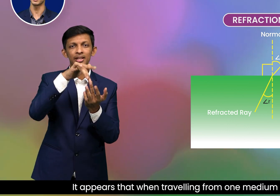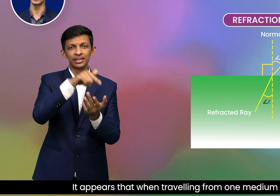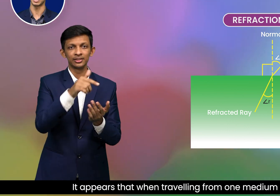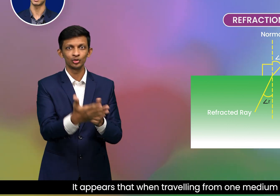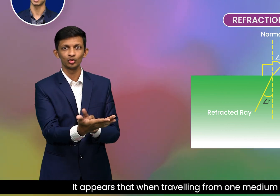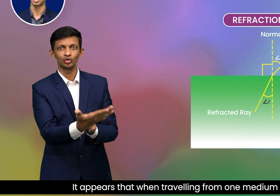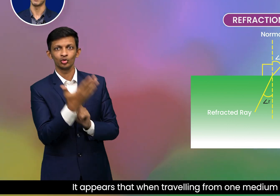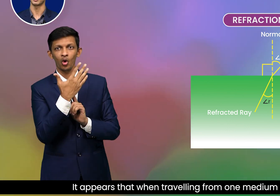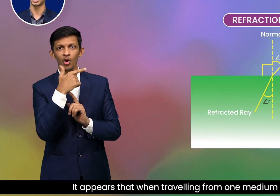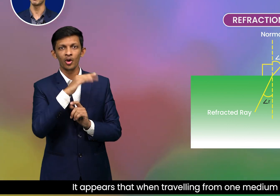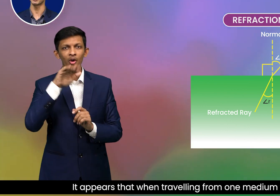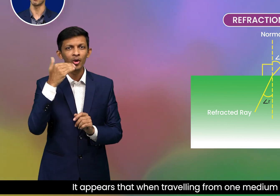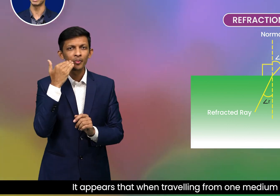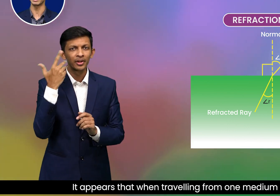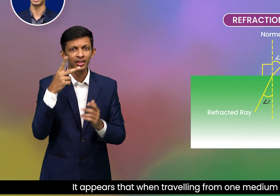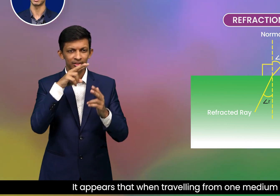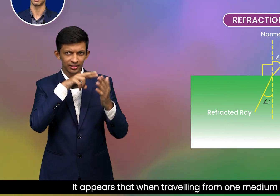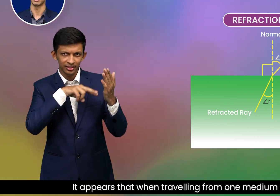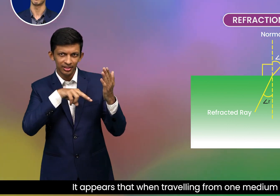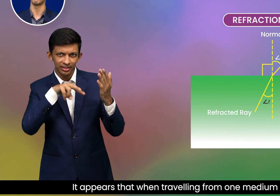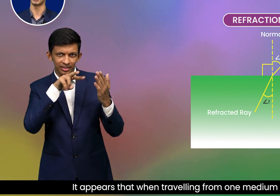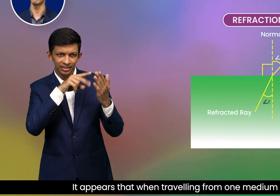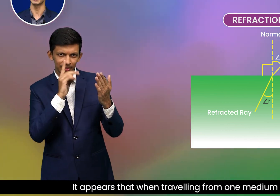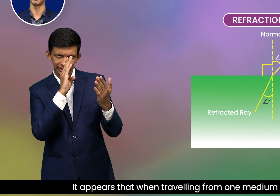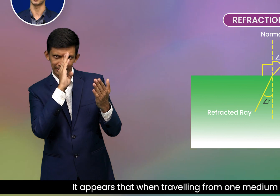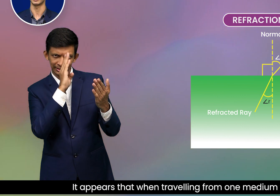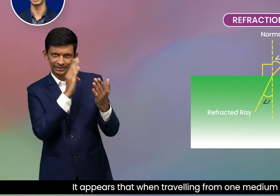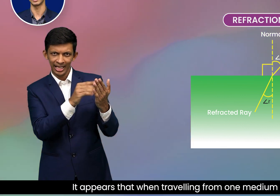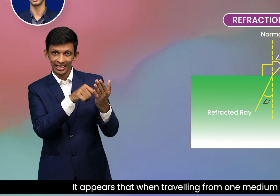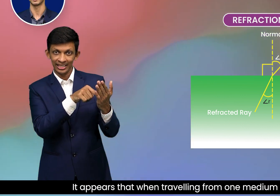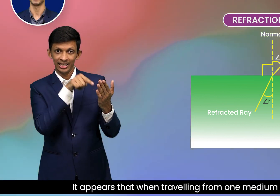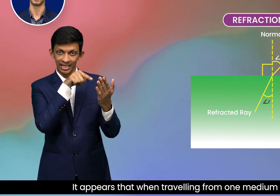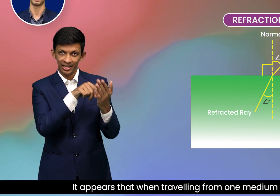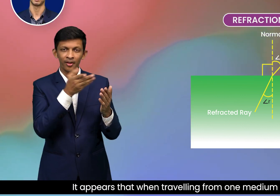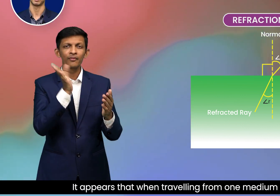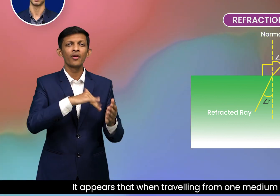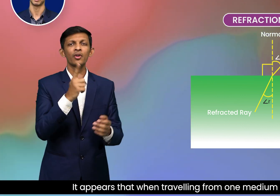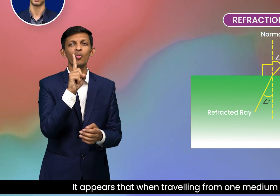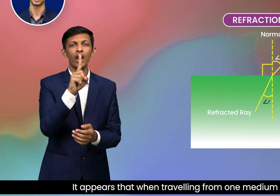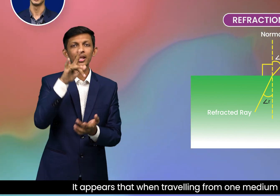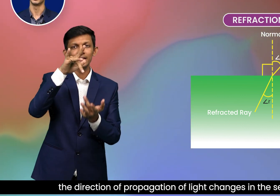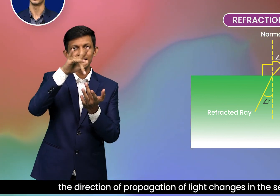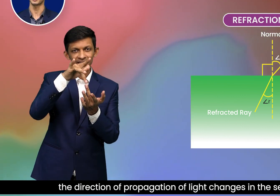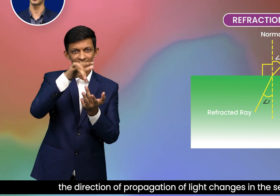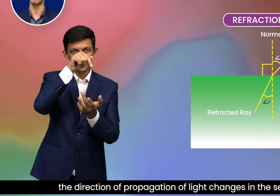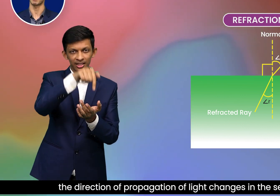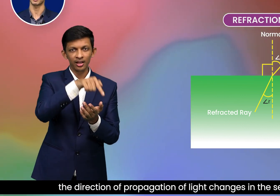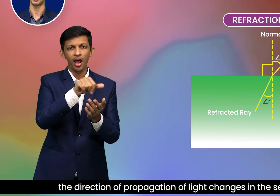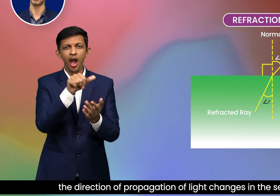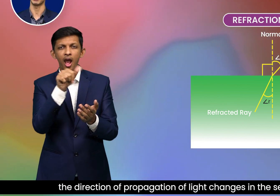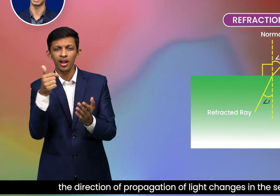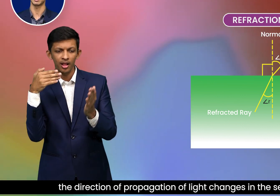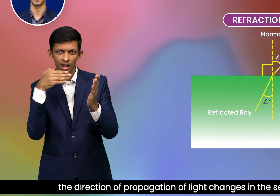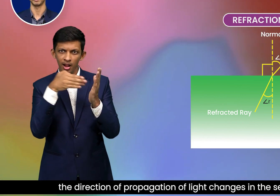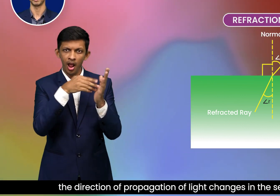It appears that when traveling obliquely from one medium to another, the direction of